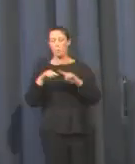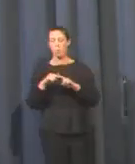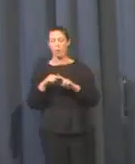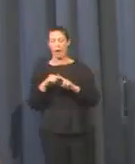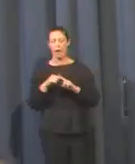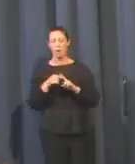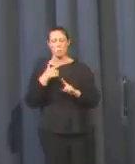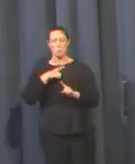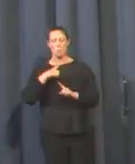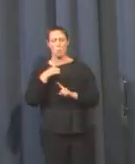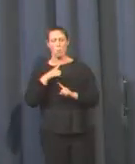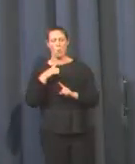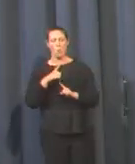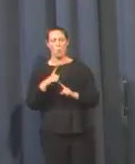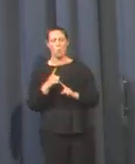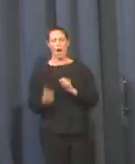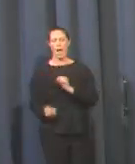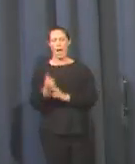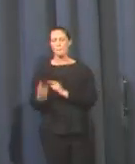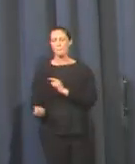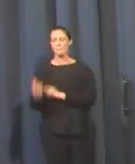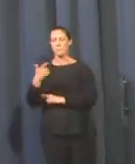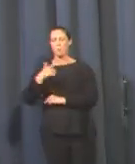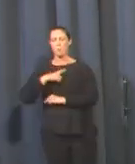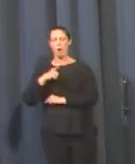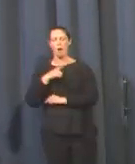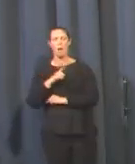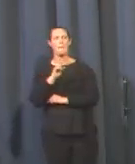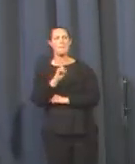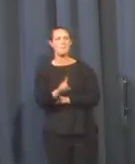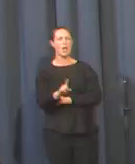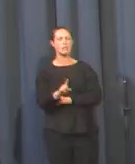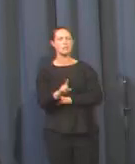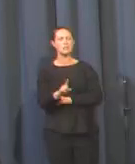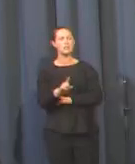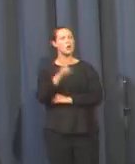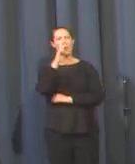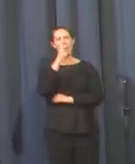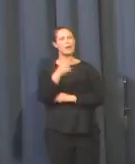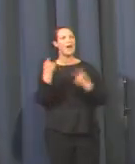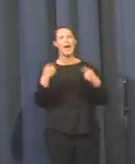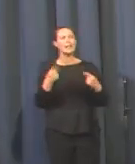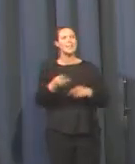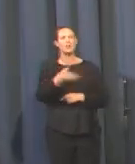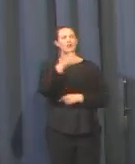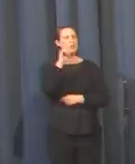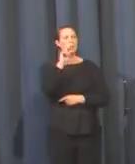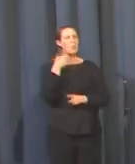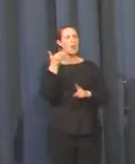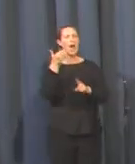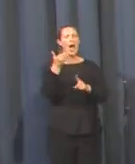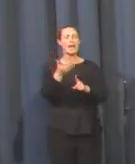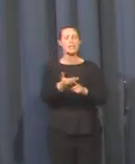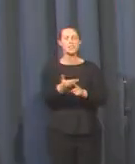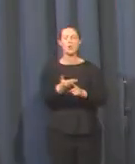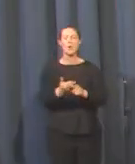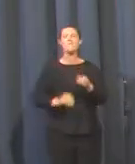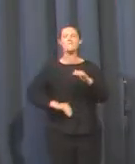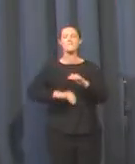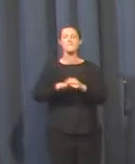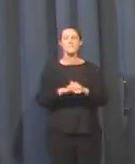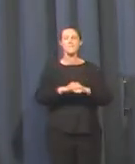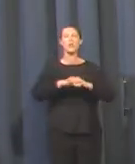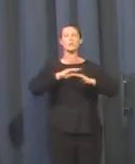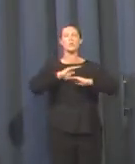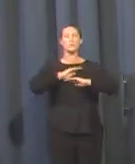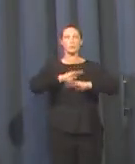has caused those previous spikes, but we're not going to be able to let you drink the water again until we can be completely